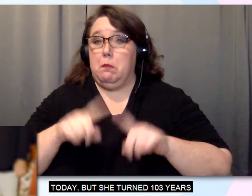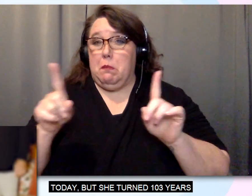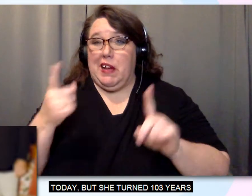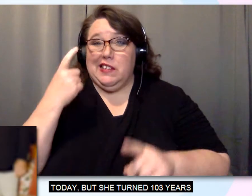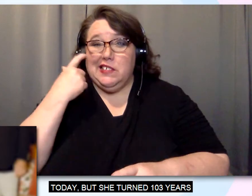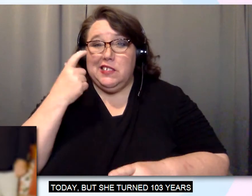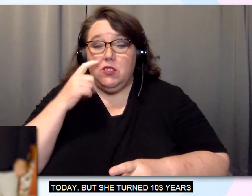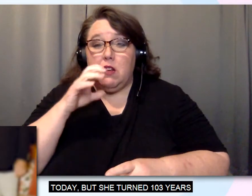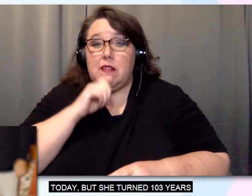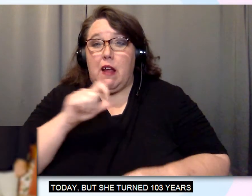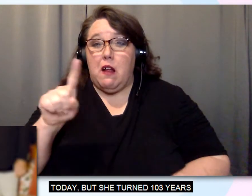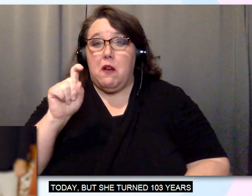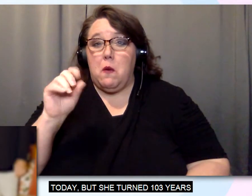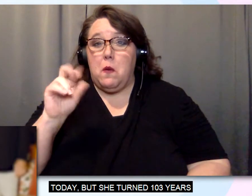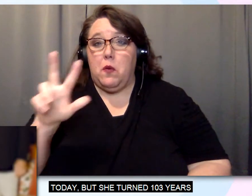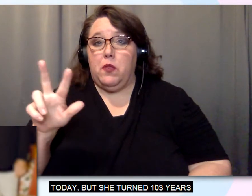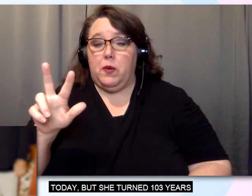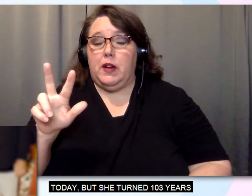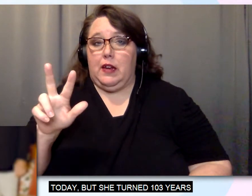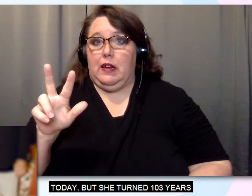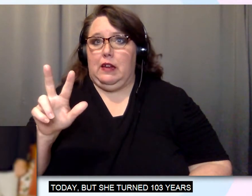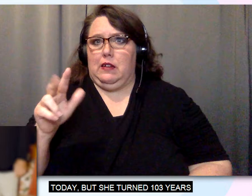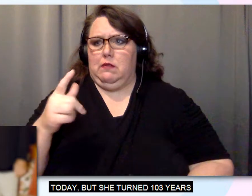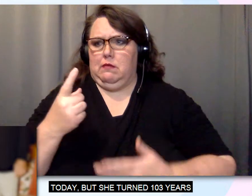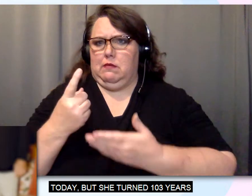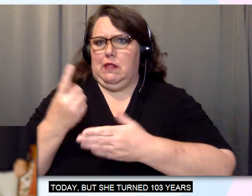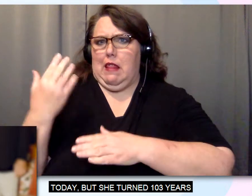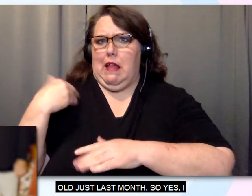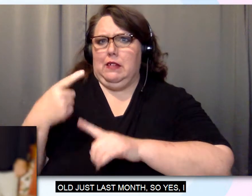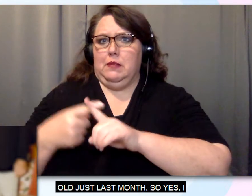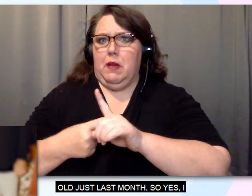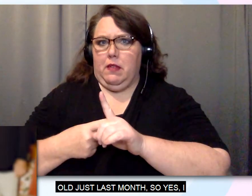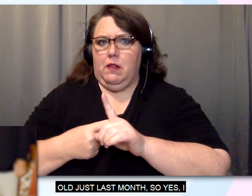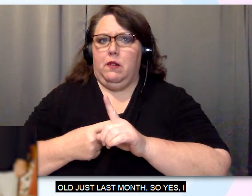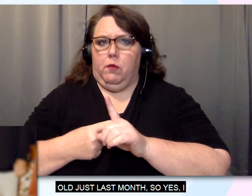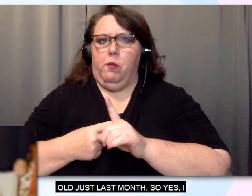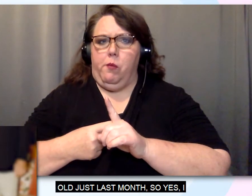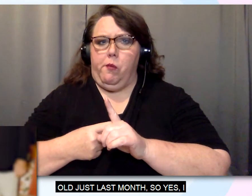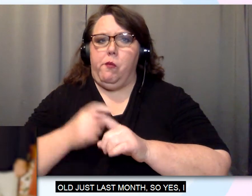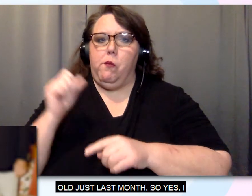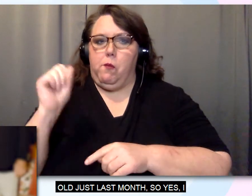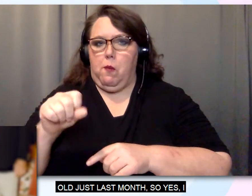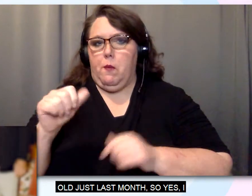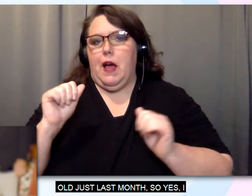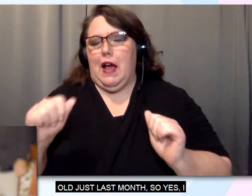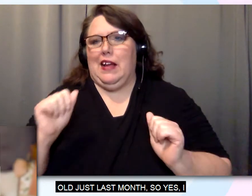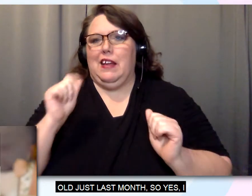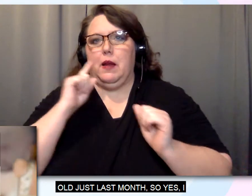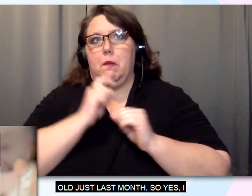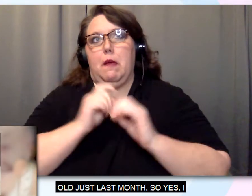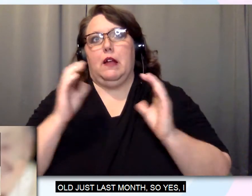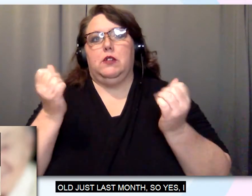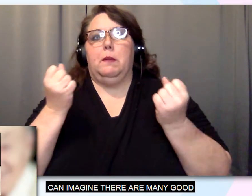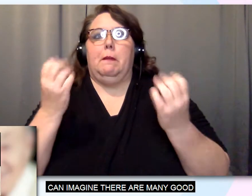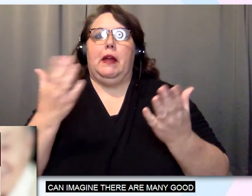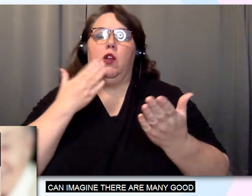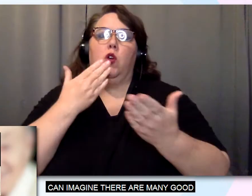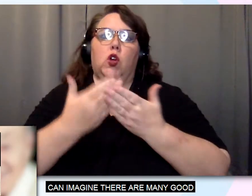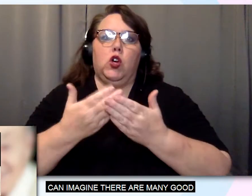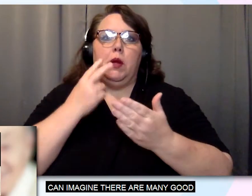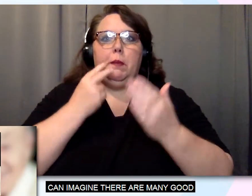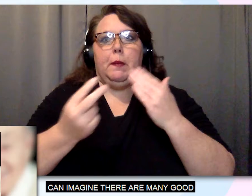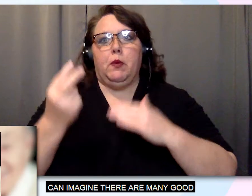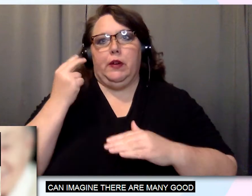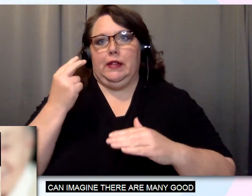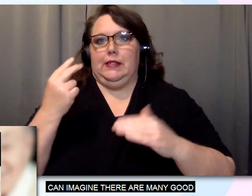today, but she turned 103 years old just last month. So yes, I can imagine there are